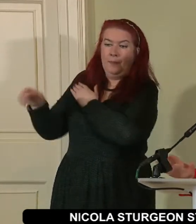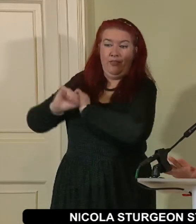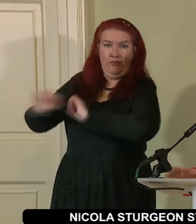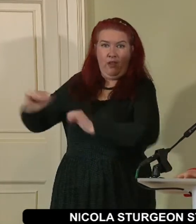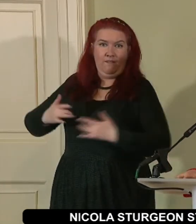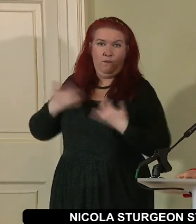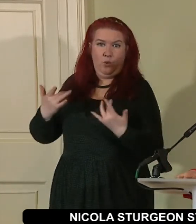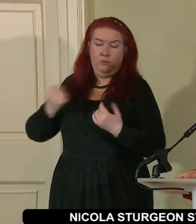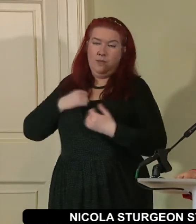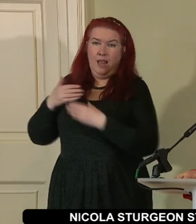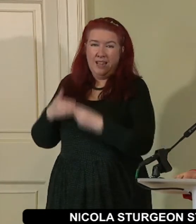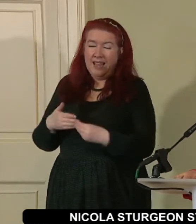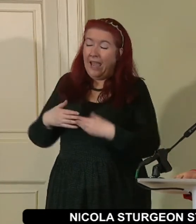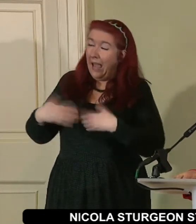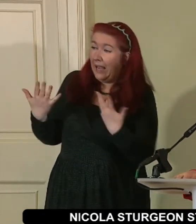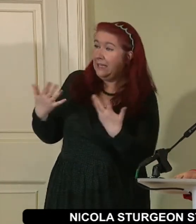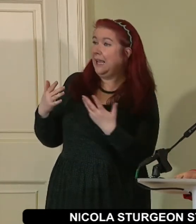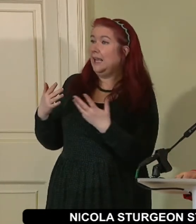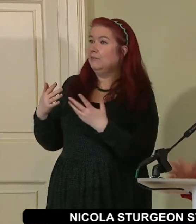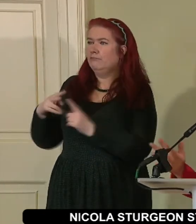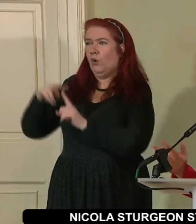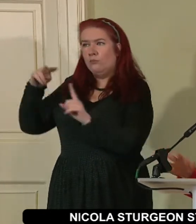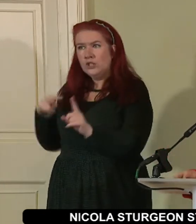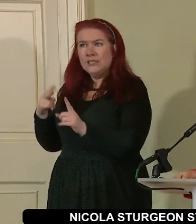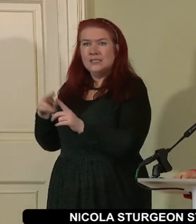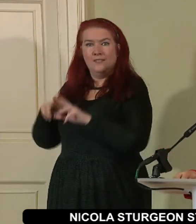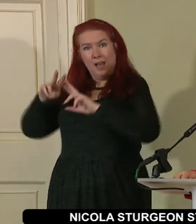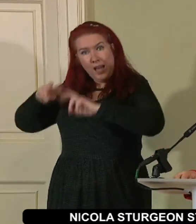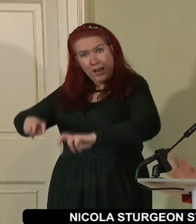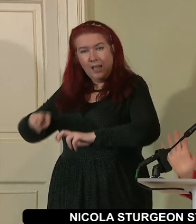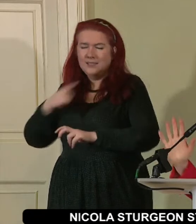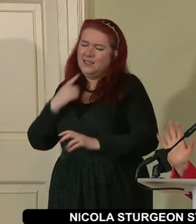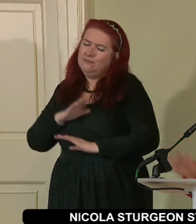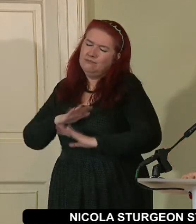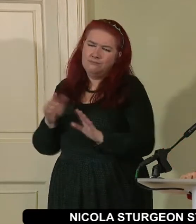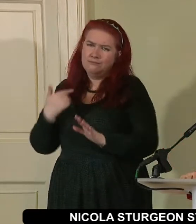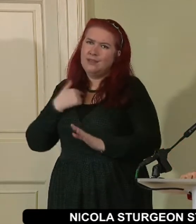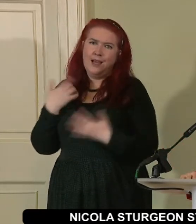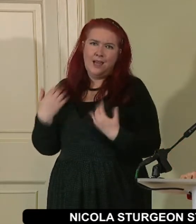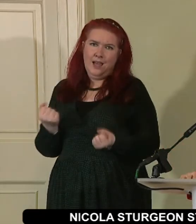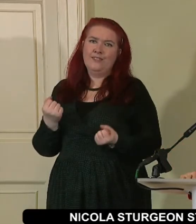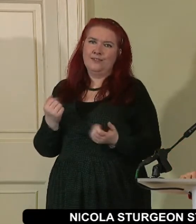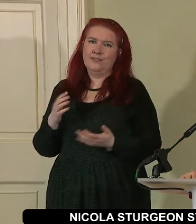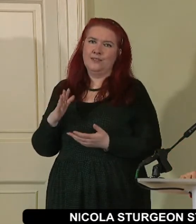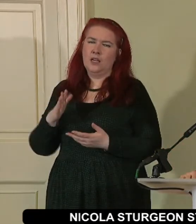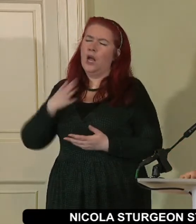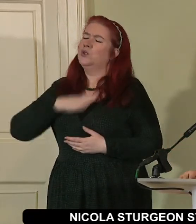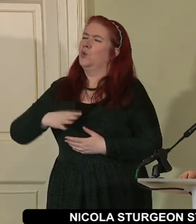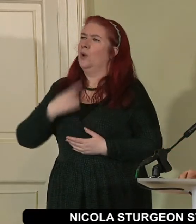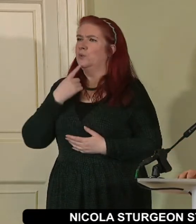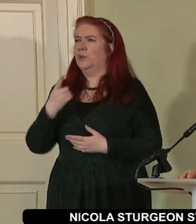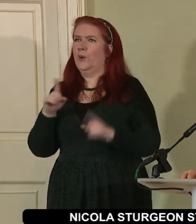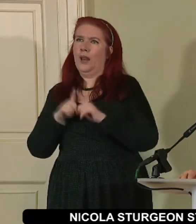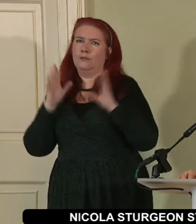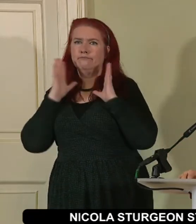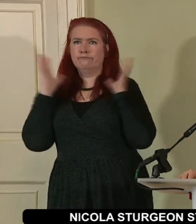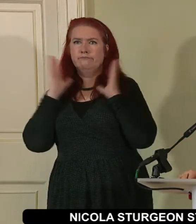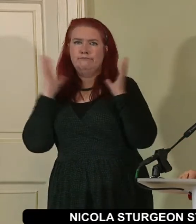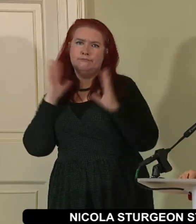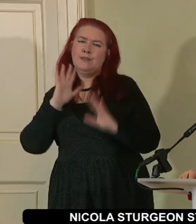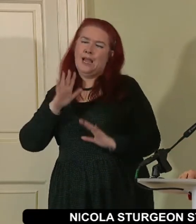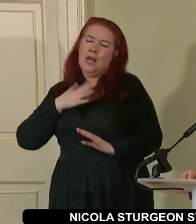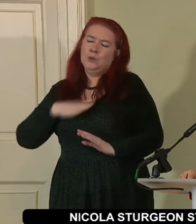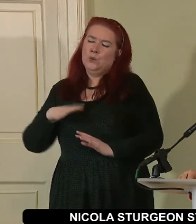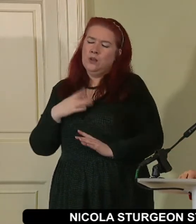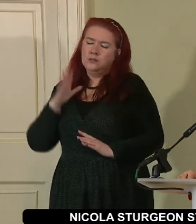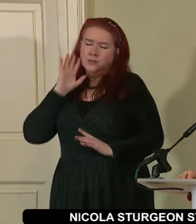any objective analysis would suggest that that's not true. You know, I enjoy, you know, the risk of sounding immodest here, which, as you know, I never like